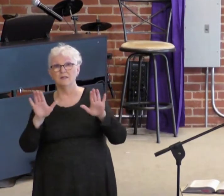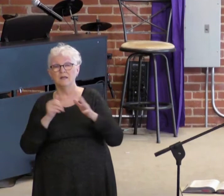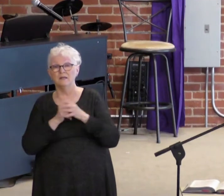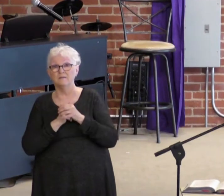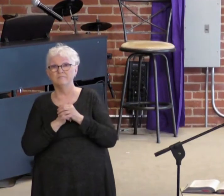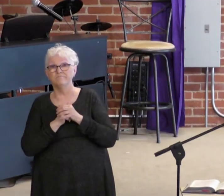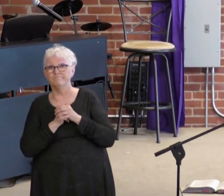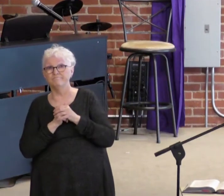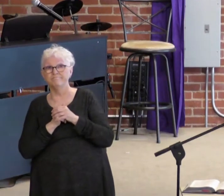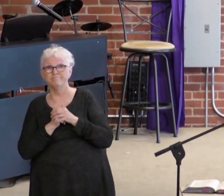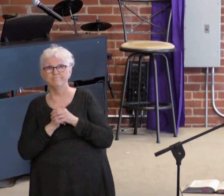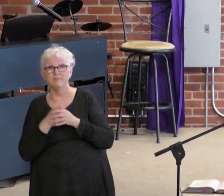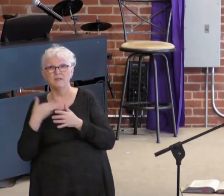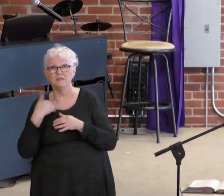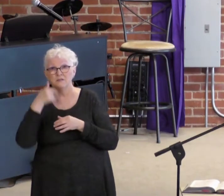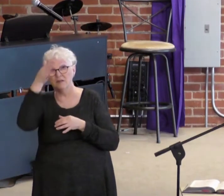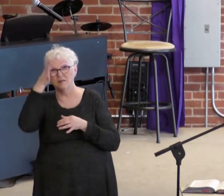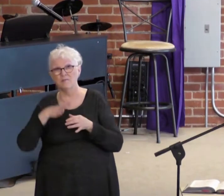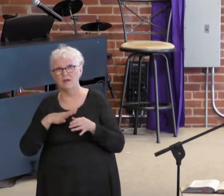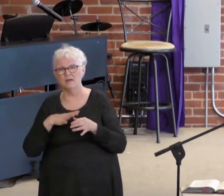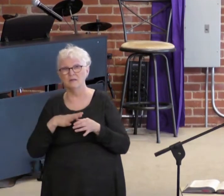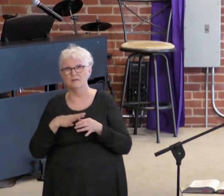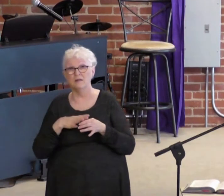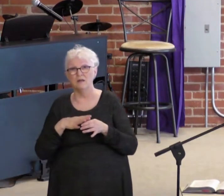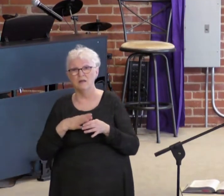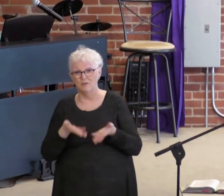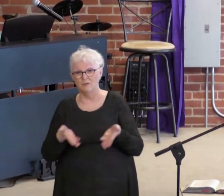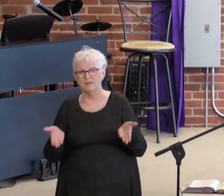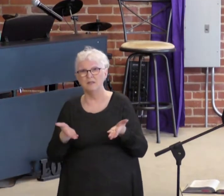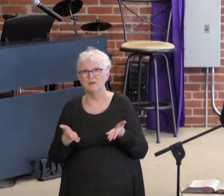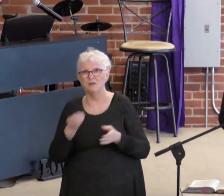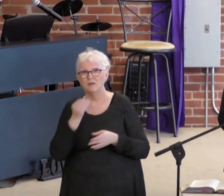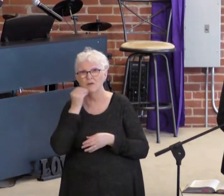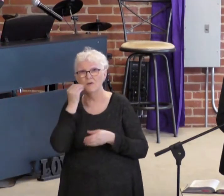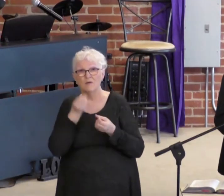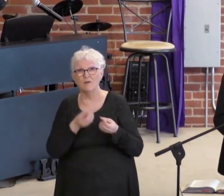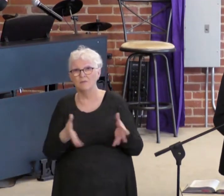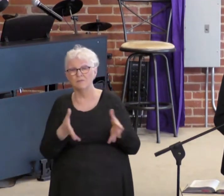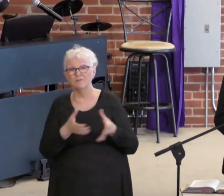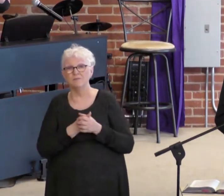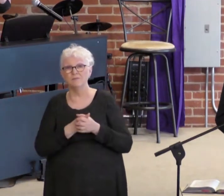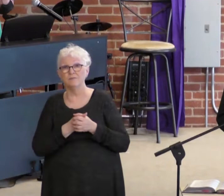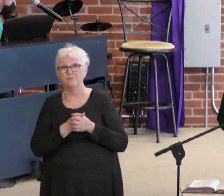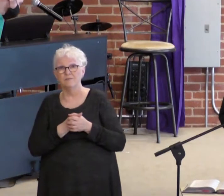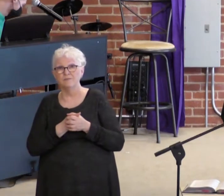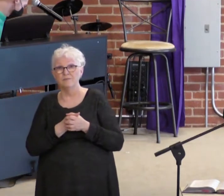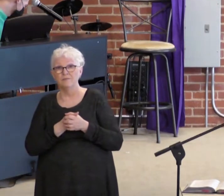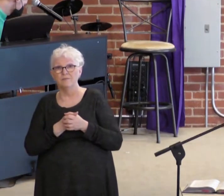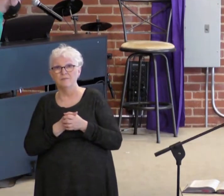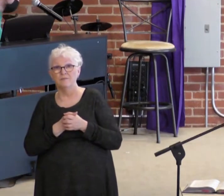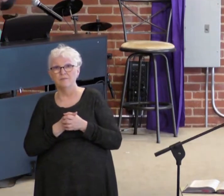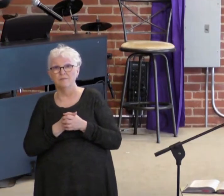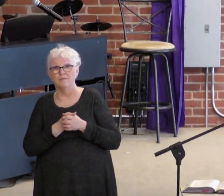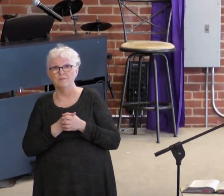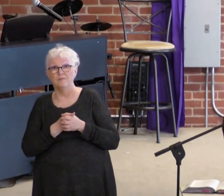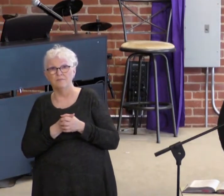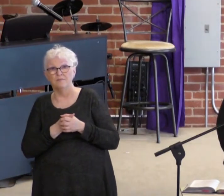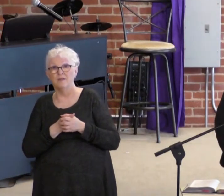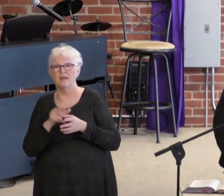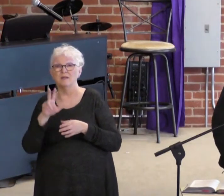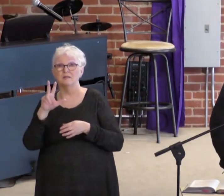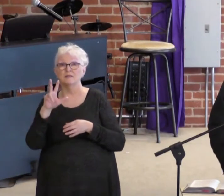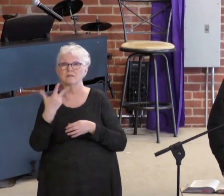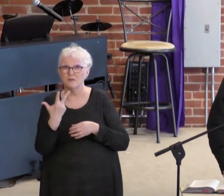today. But this young man used to be here. He was homeless. He was a triple amputee.